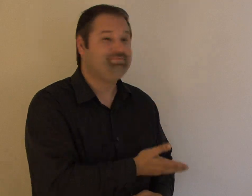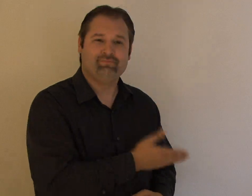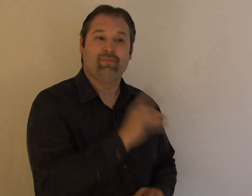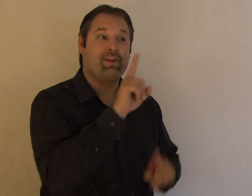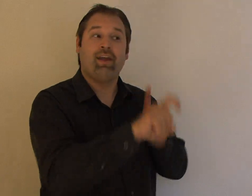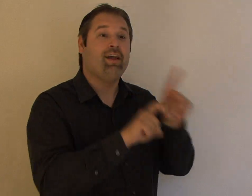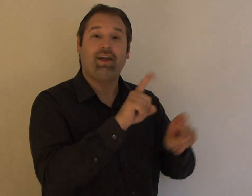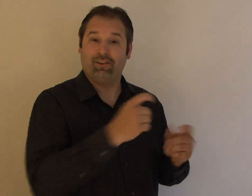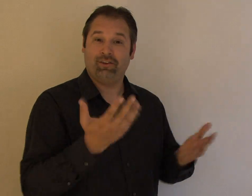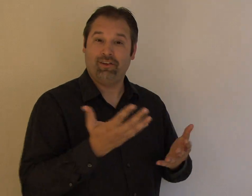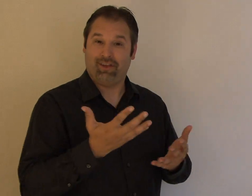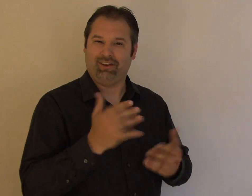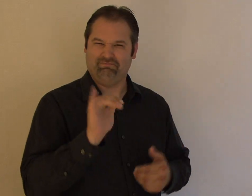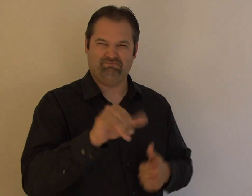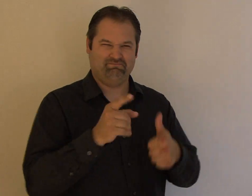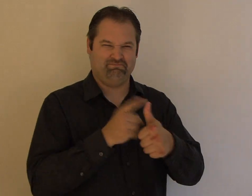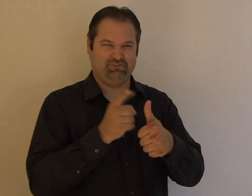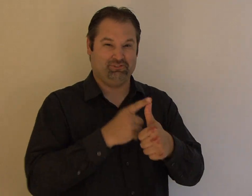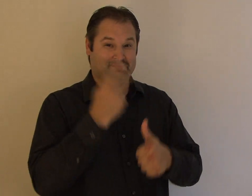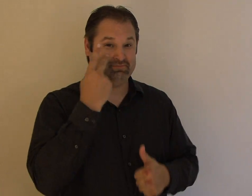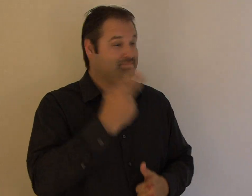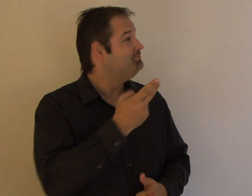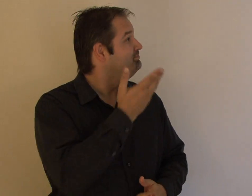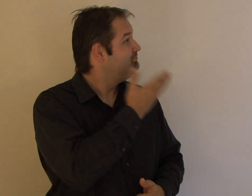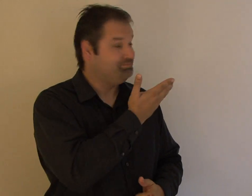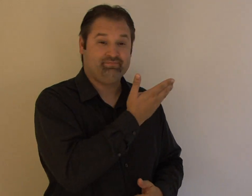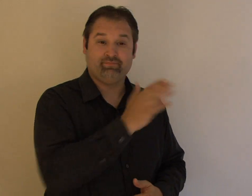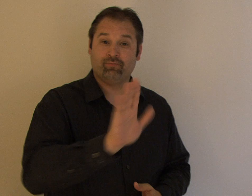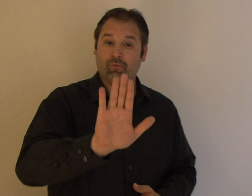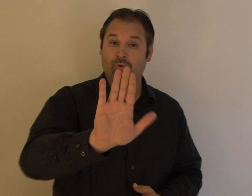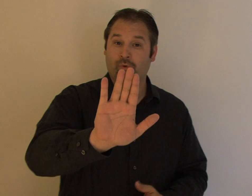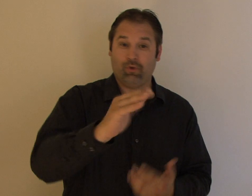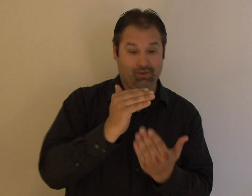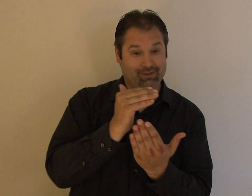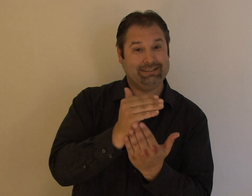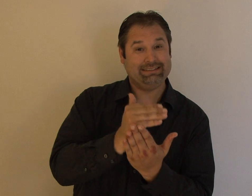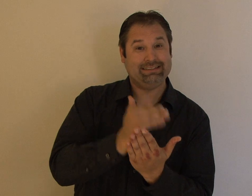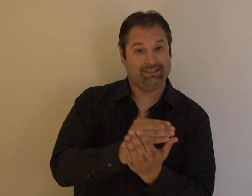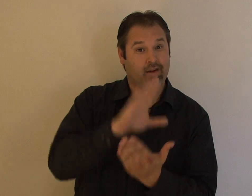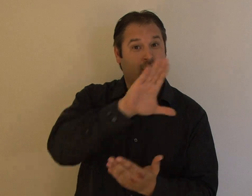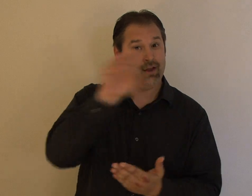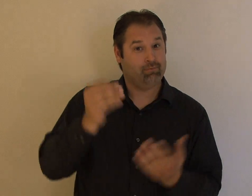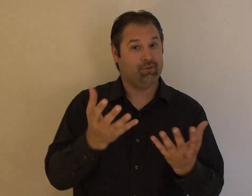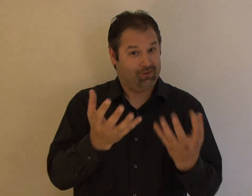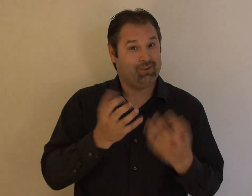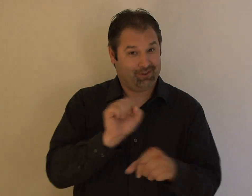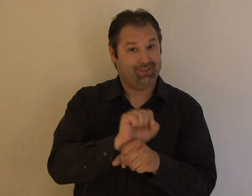First, here's what to ask. Who they know at target companies.